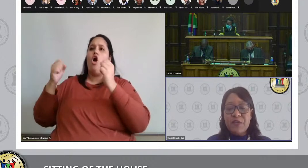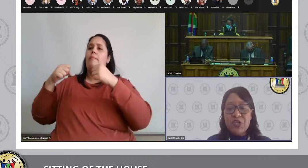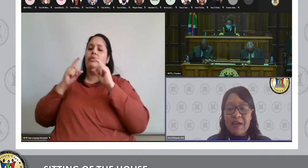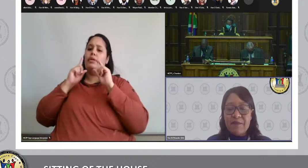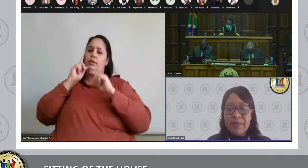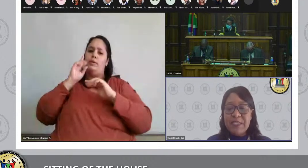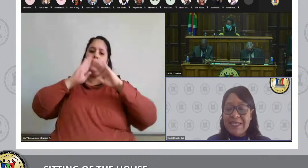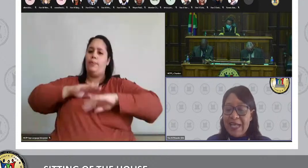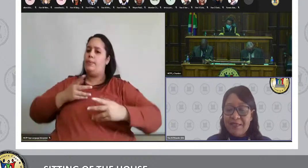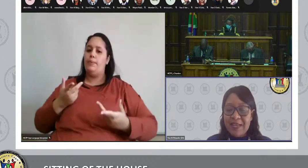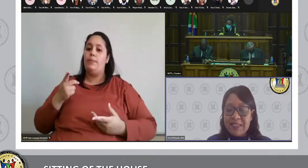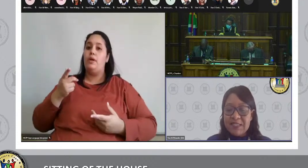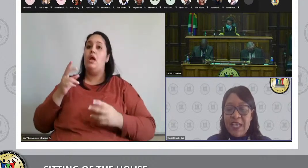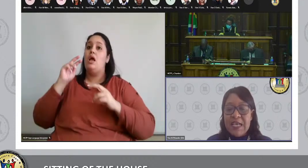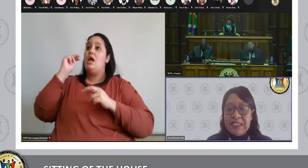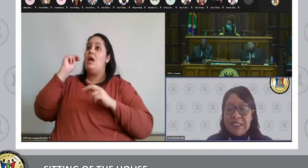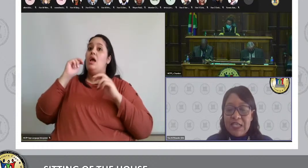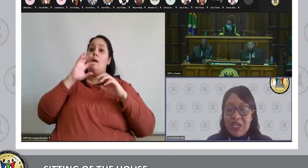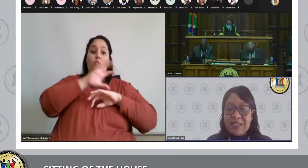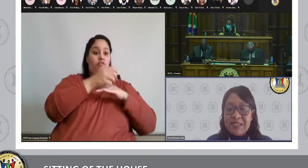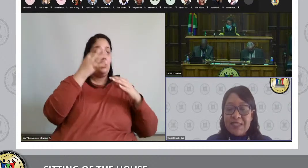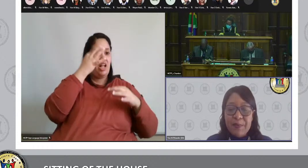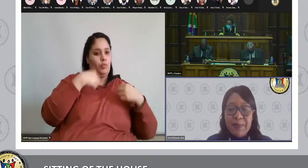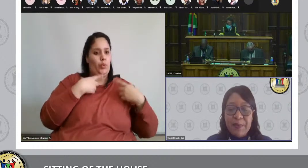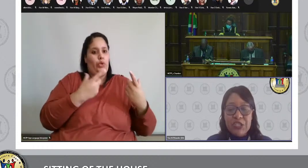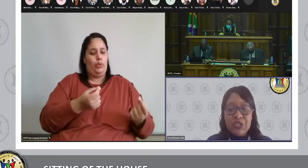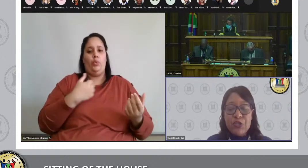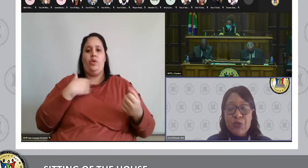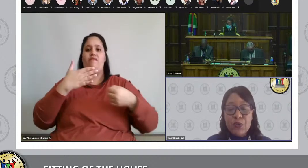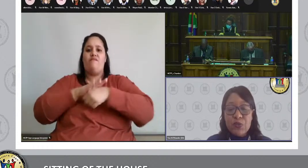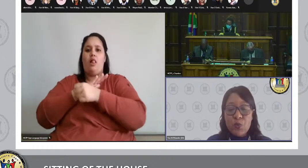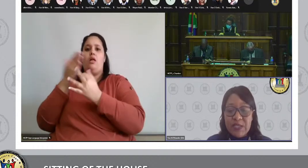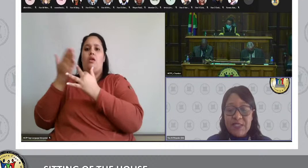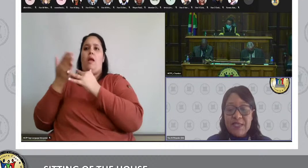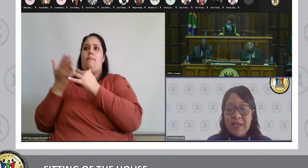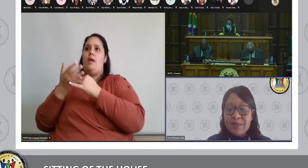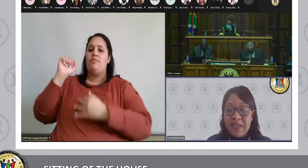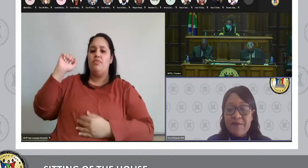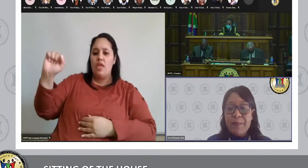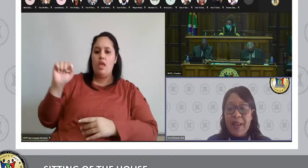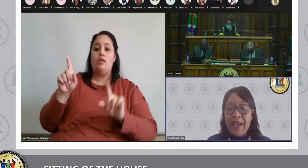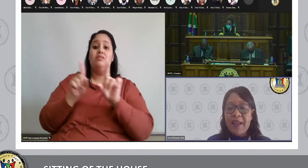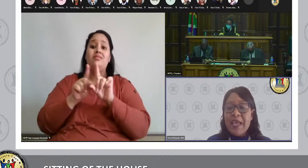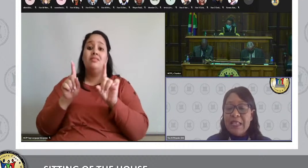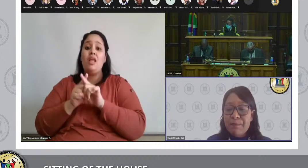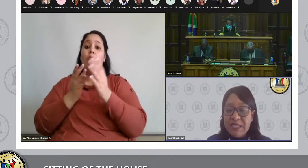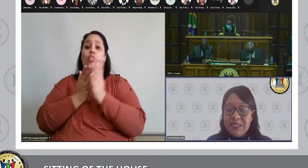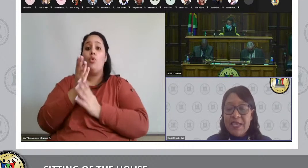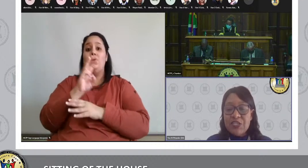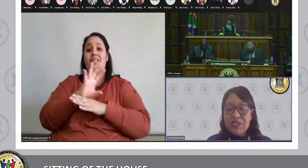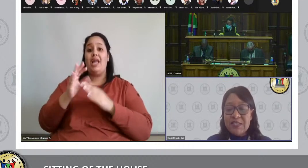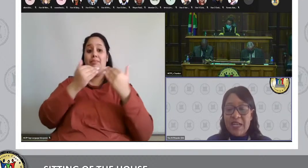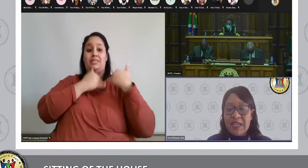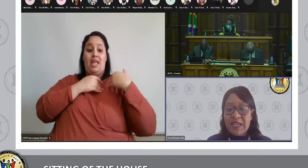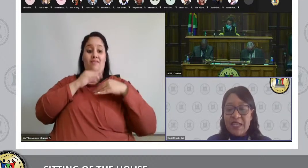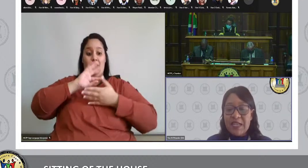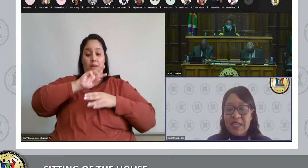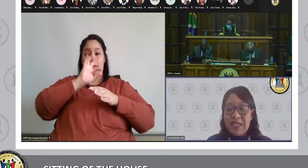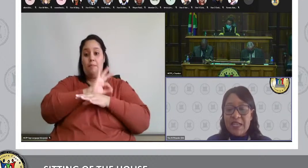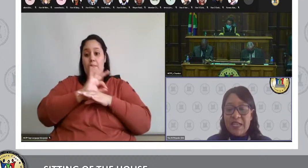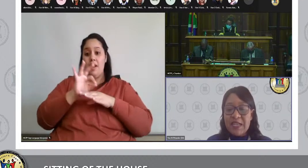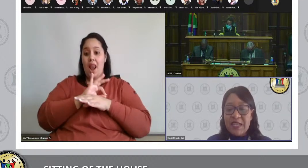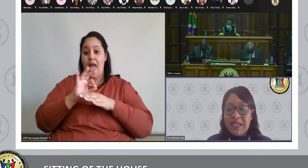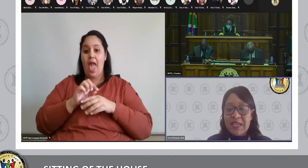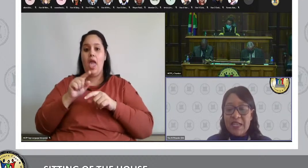by the provincial government nonetheless, such as supplementation through the Western Cape Safety Plan, the mitigation strategy